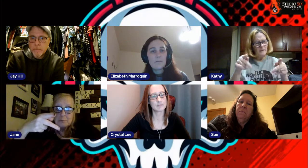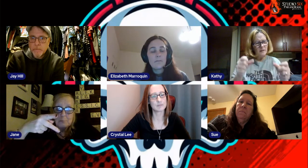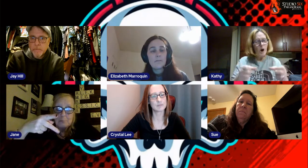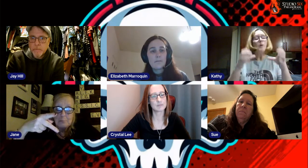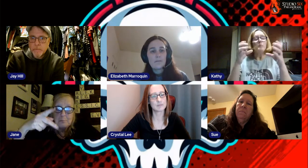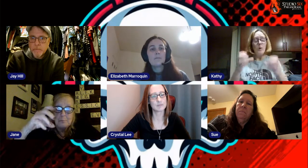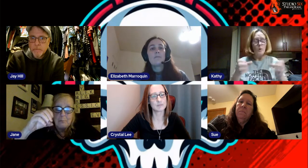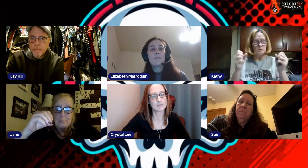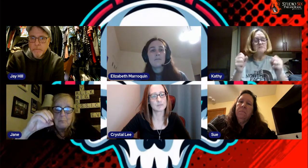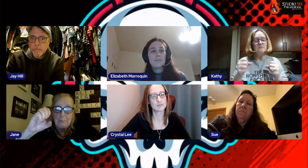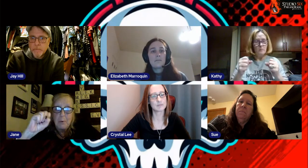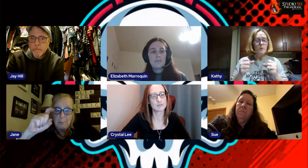her butt,